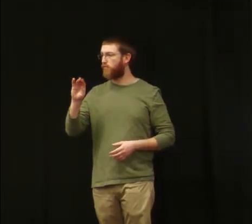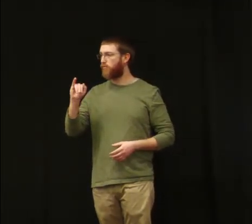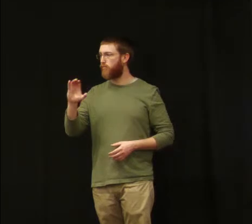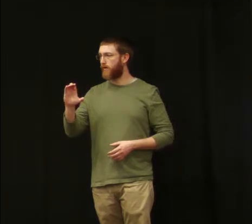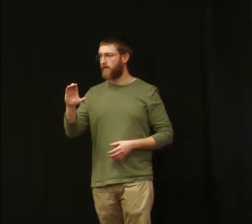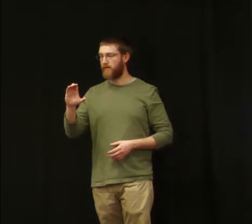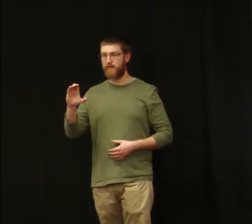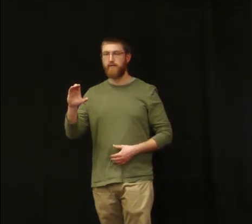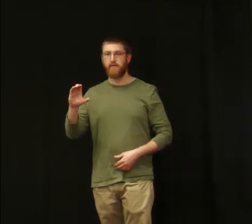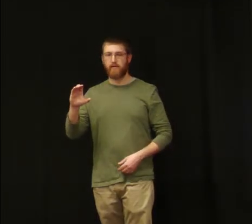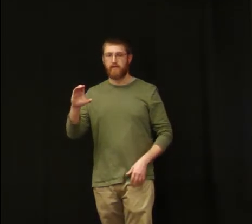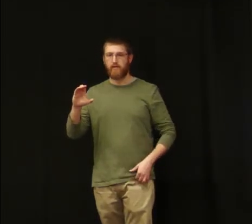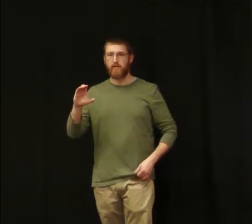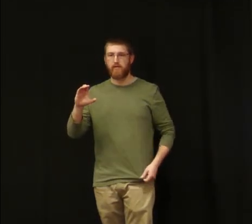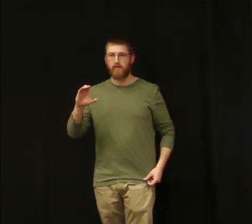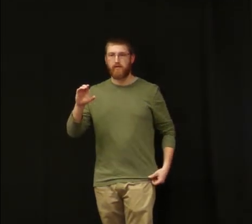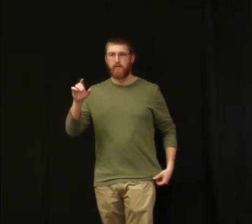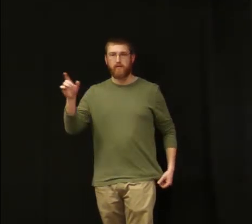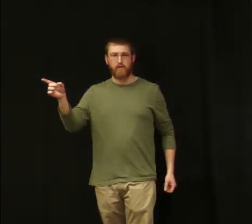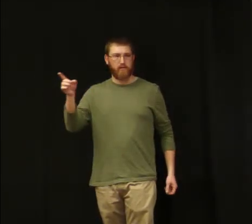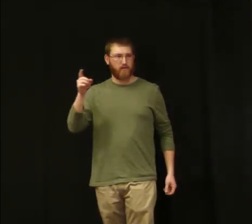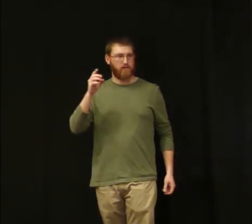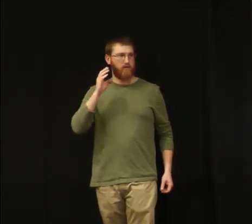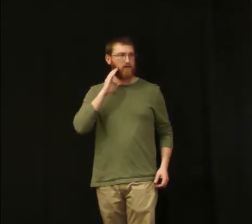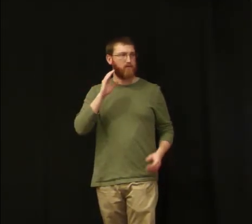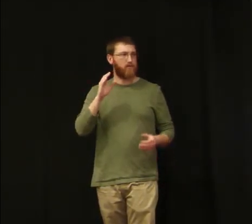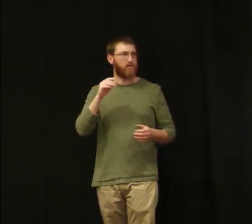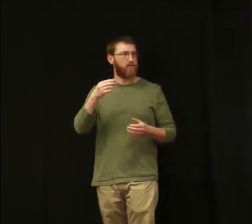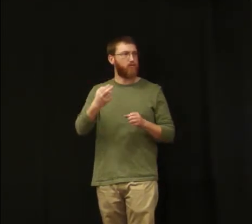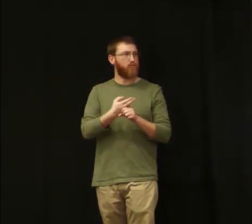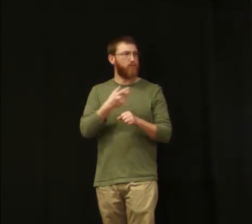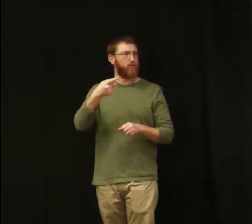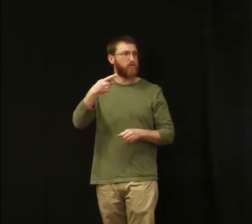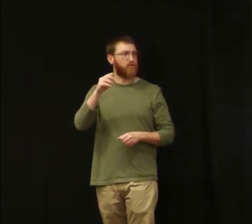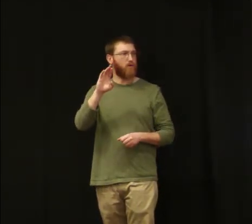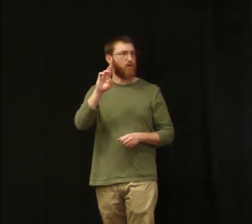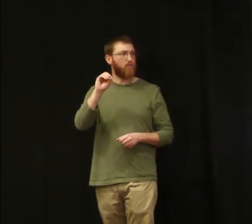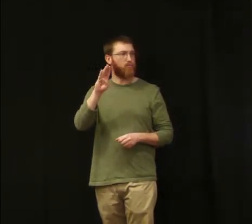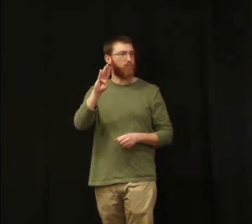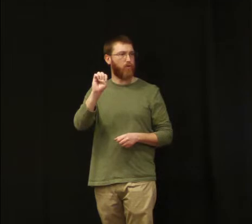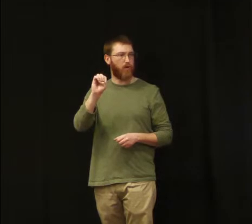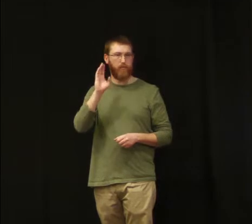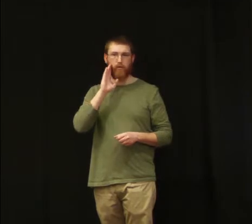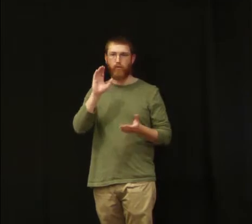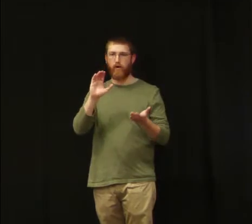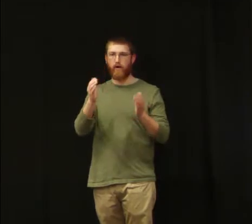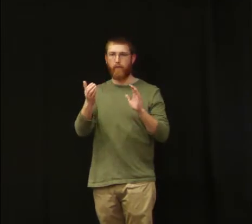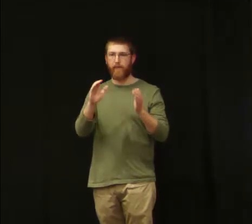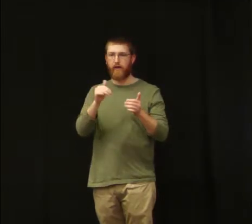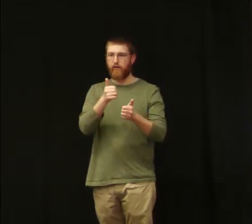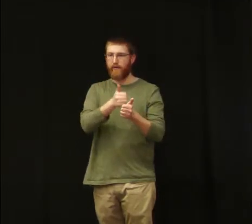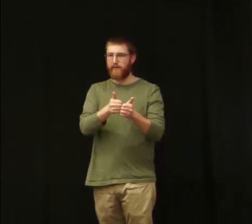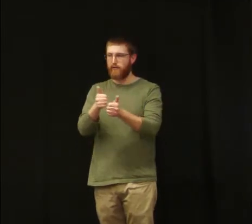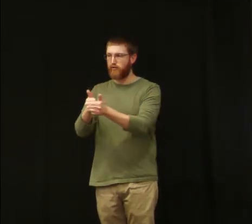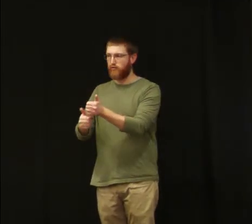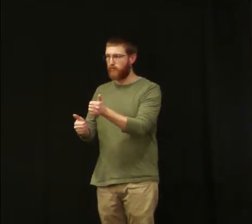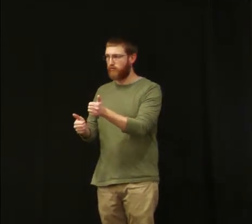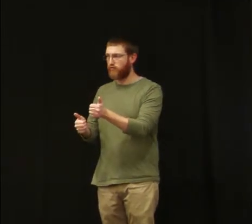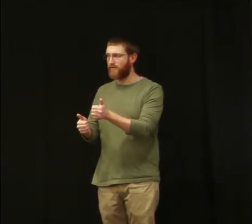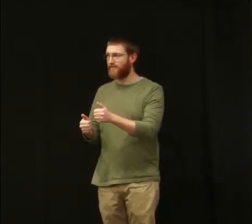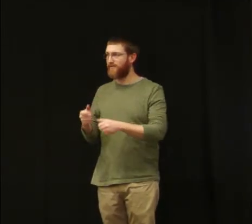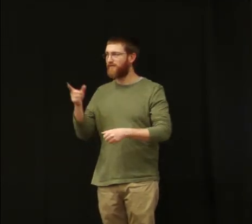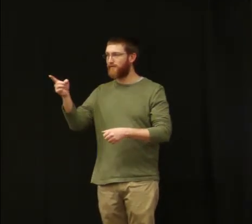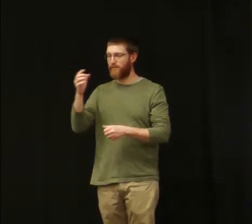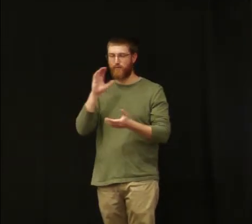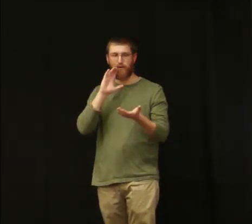Oh, wait, okay. Let me go back to measure. Yes, and I heard you actually, I heard you over there, I heard you say apples to